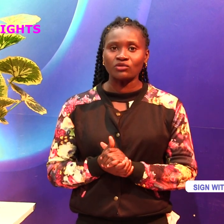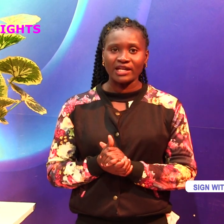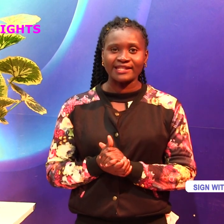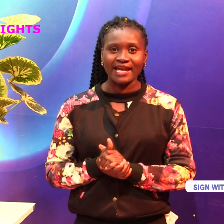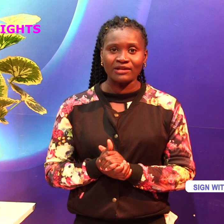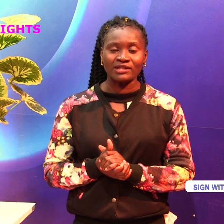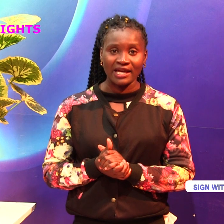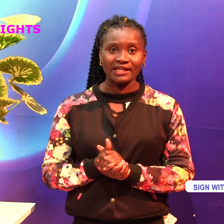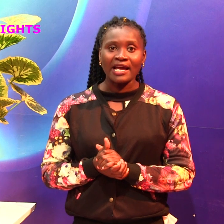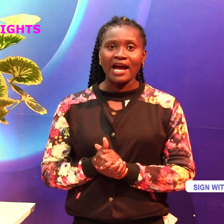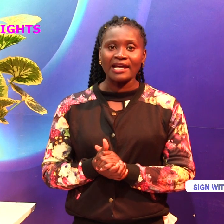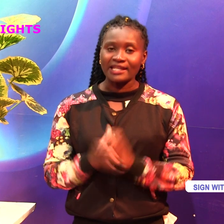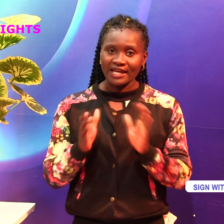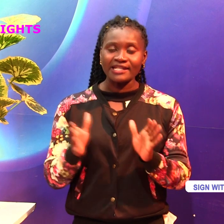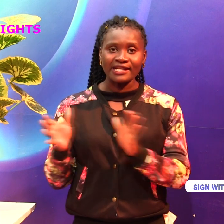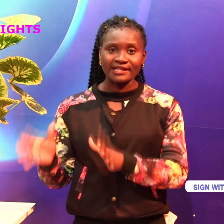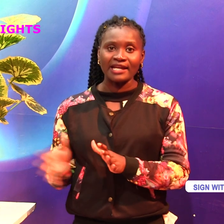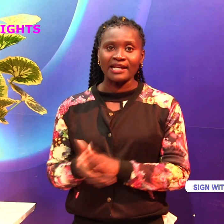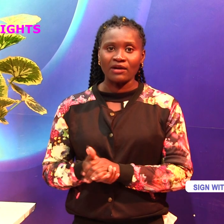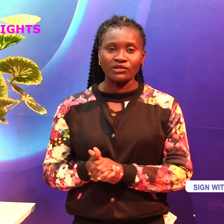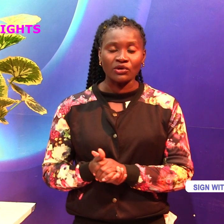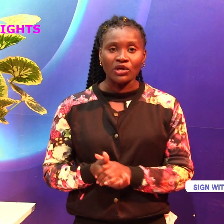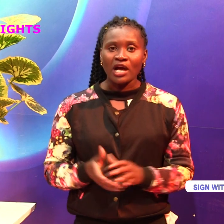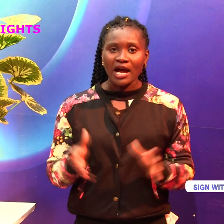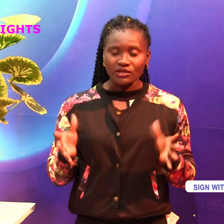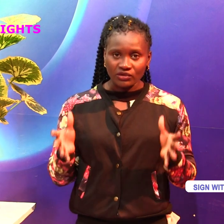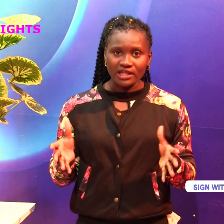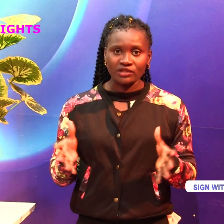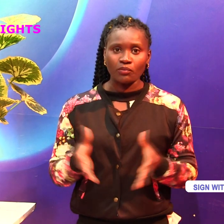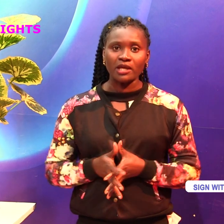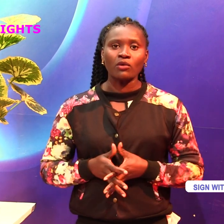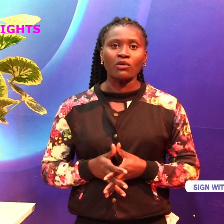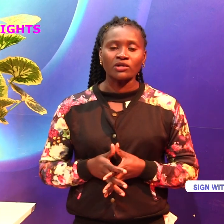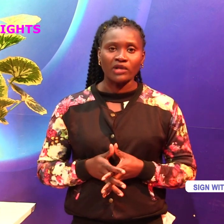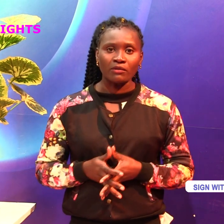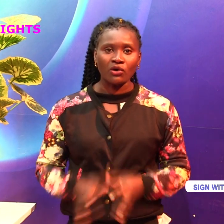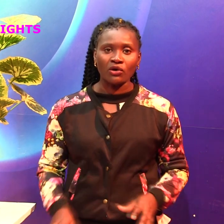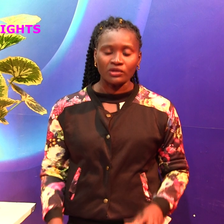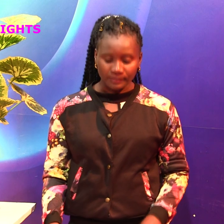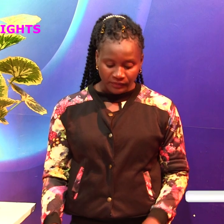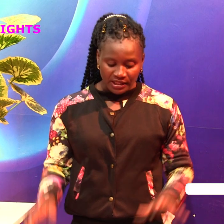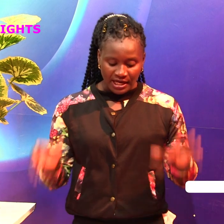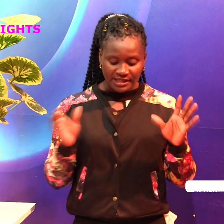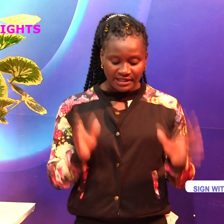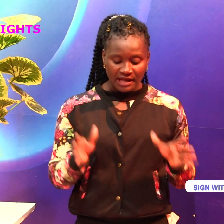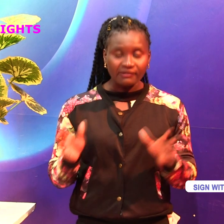can sign in Kenya sign language. So today's topic, we are going to learn more on child